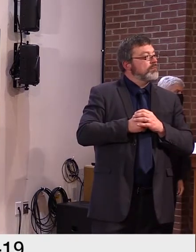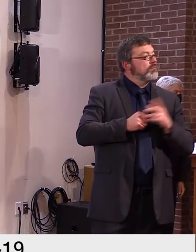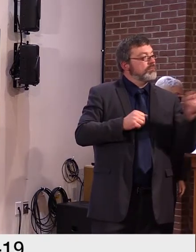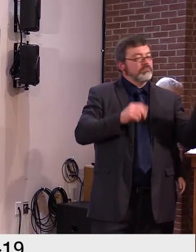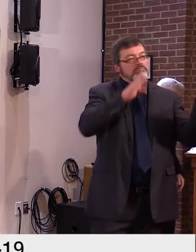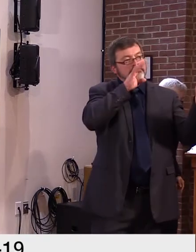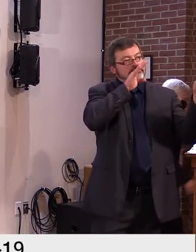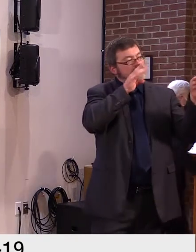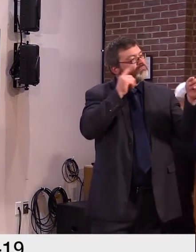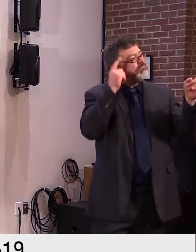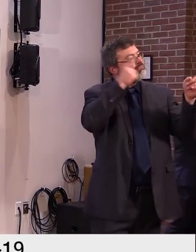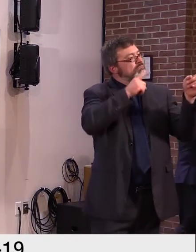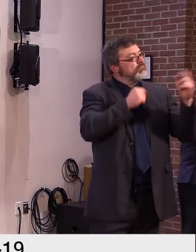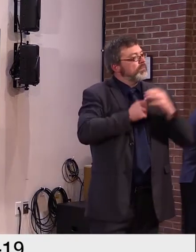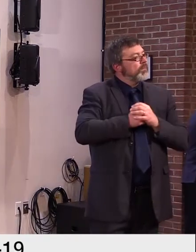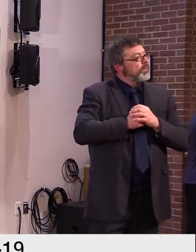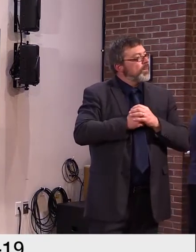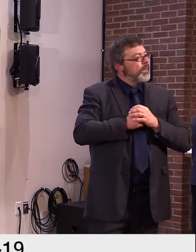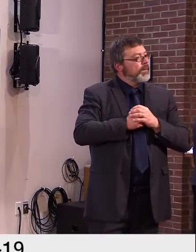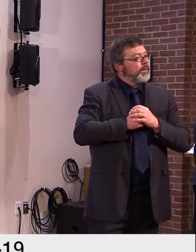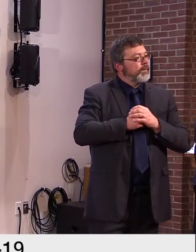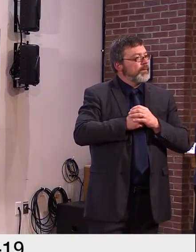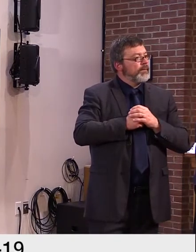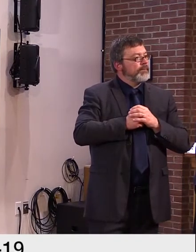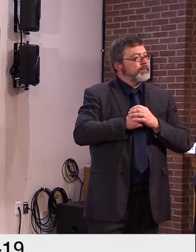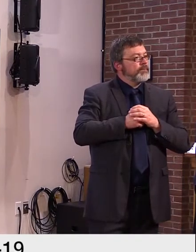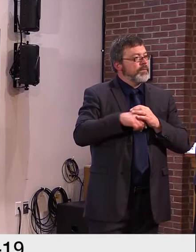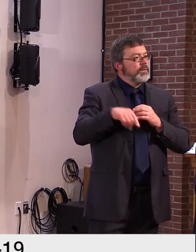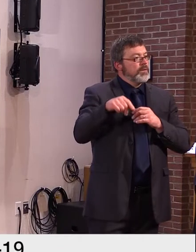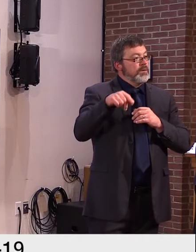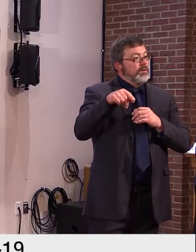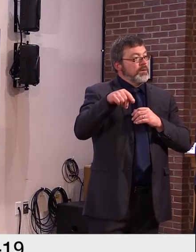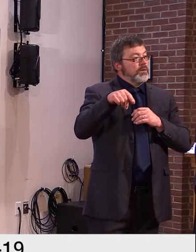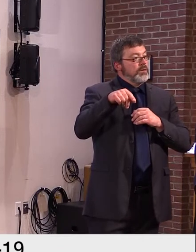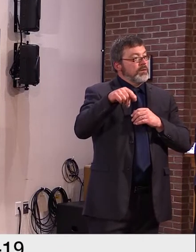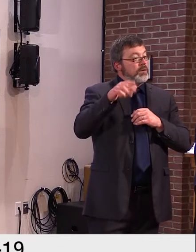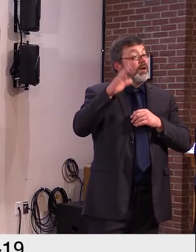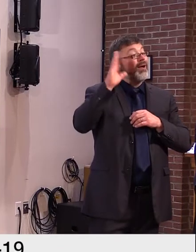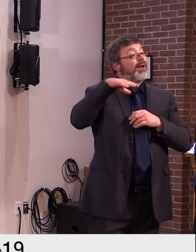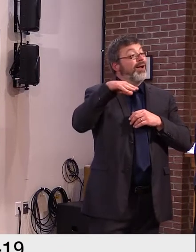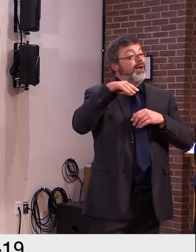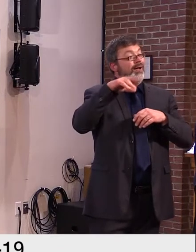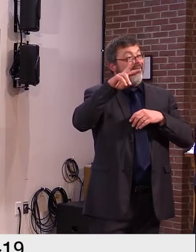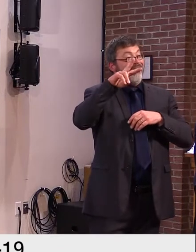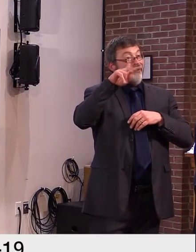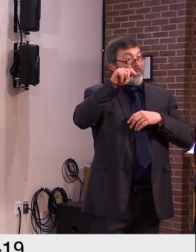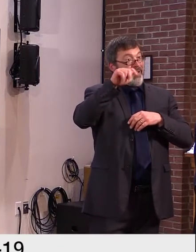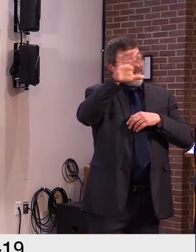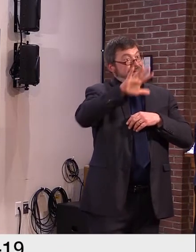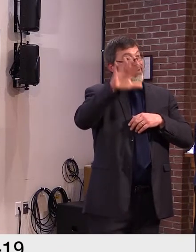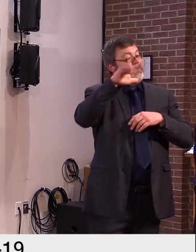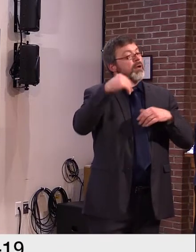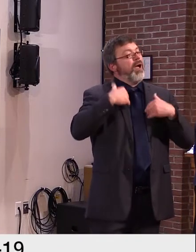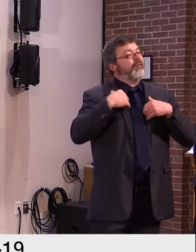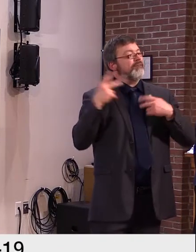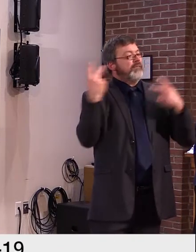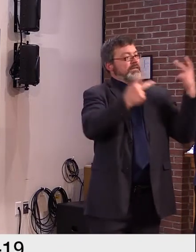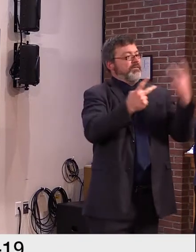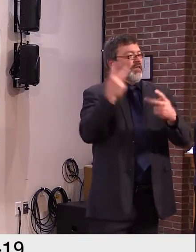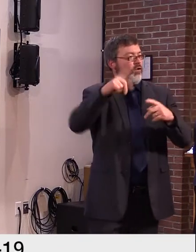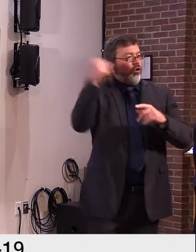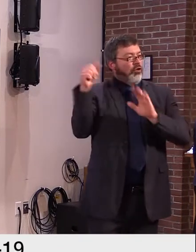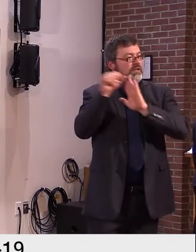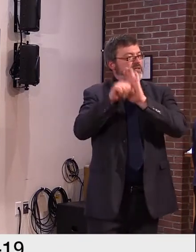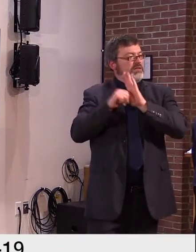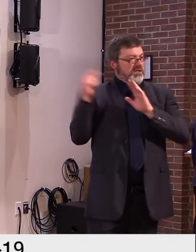concerning areas trying to sneak up for day trips and that sort of thing. Wondering, with the understanding that hotels and restaurants are in dire